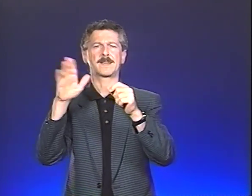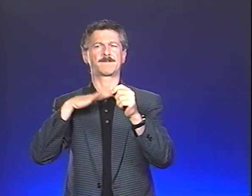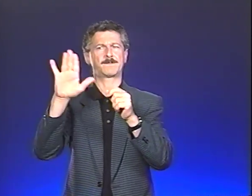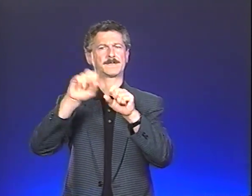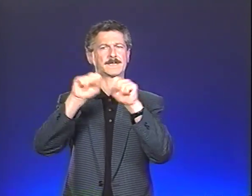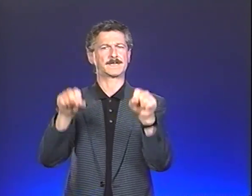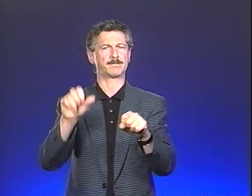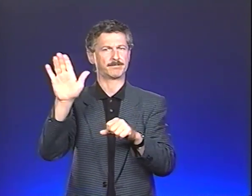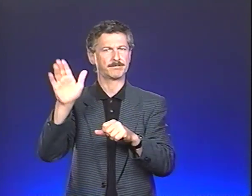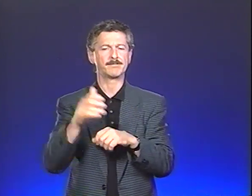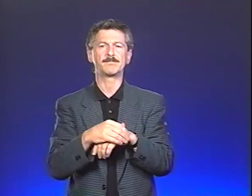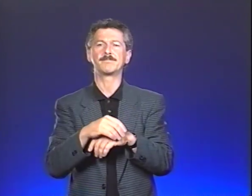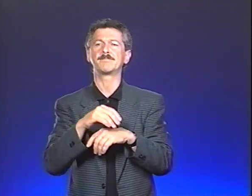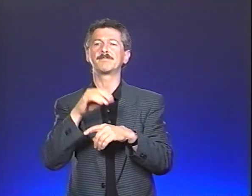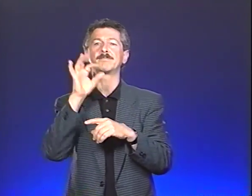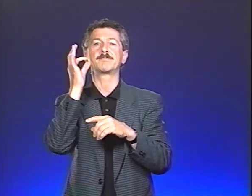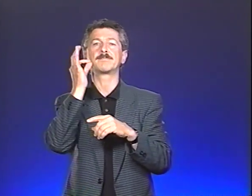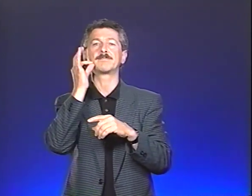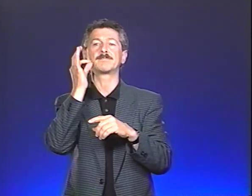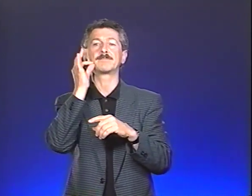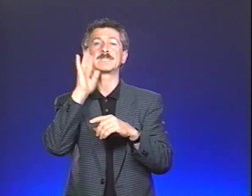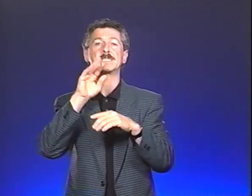the positions of the flags conveys information.